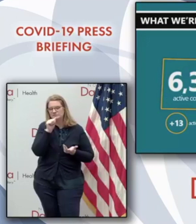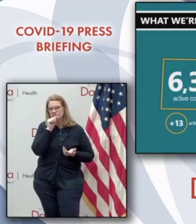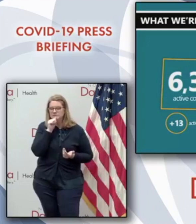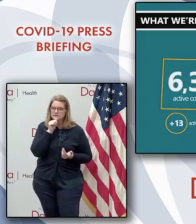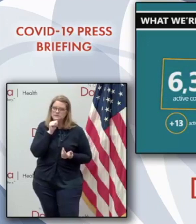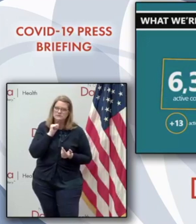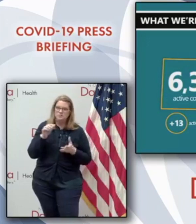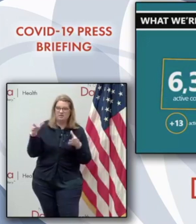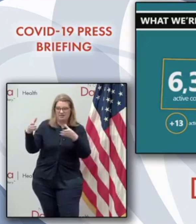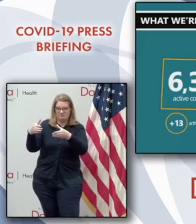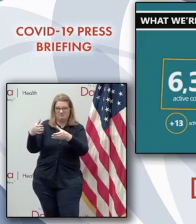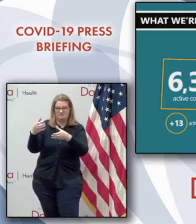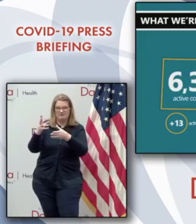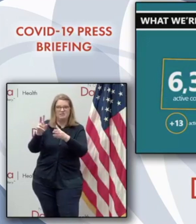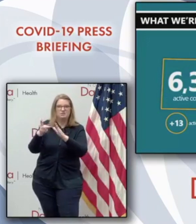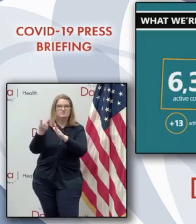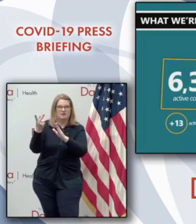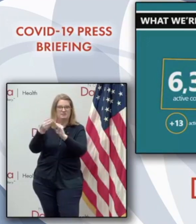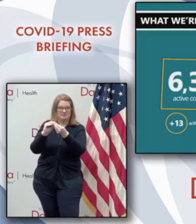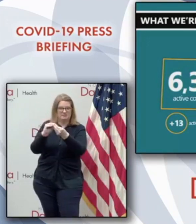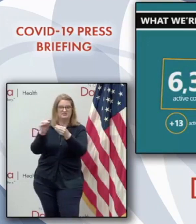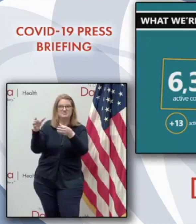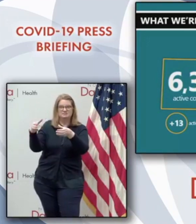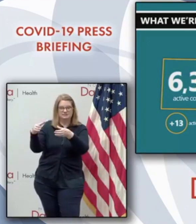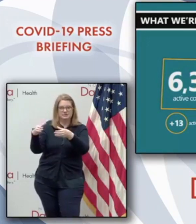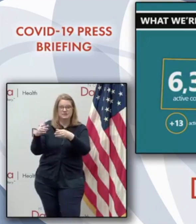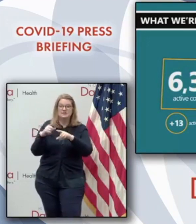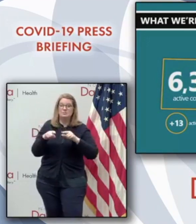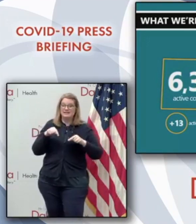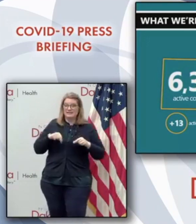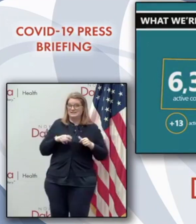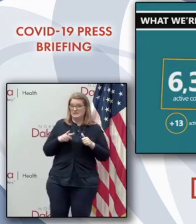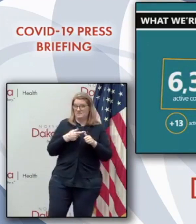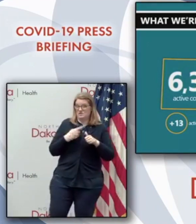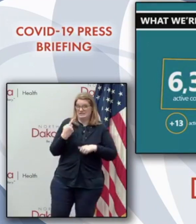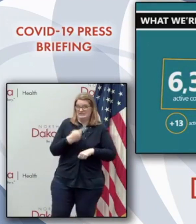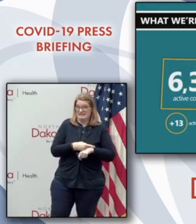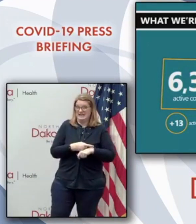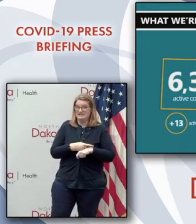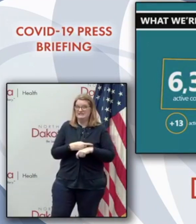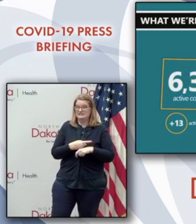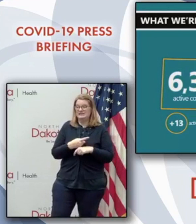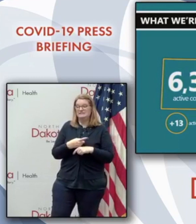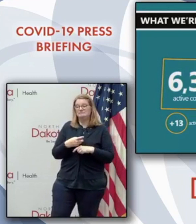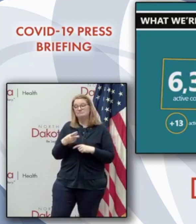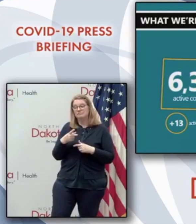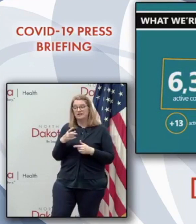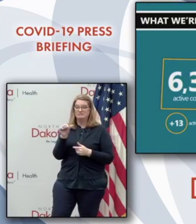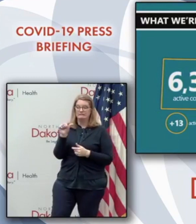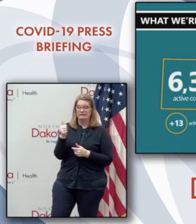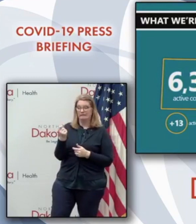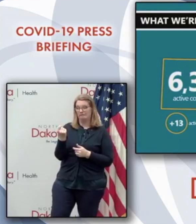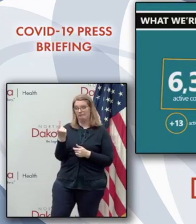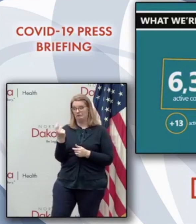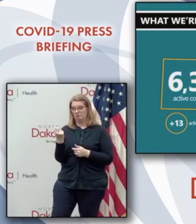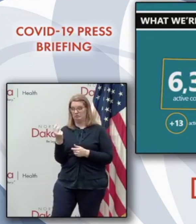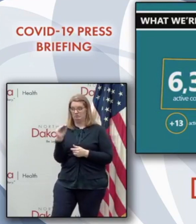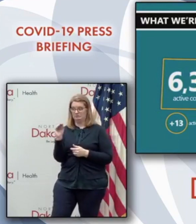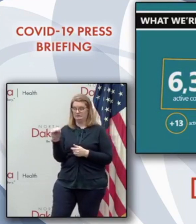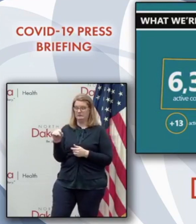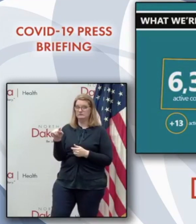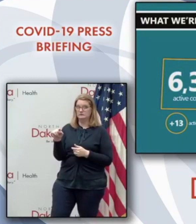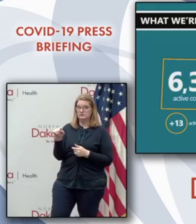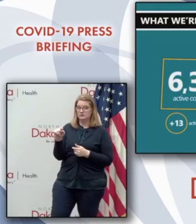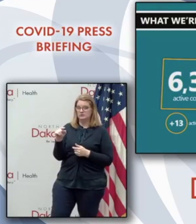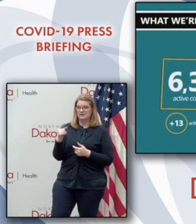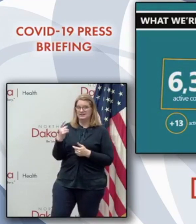level for months during this pandemic. These are our first days being in double digits. It's territory that we had hoped to avoid. As you saw